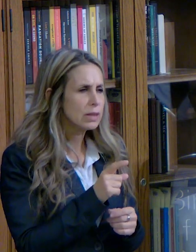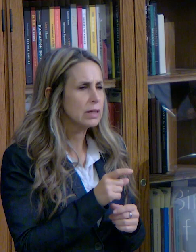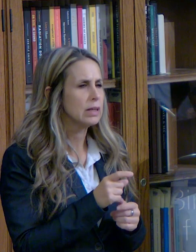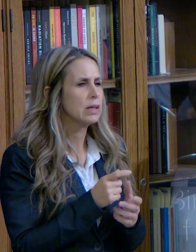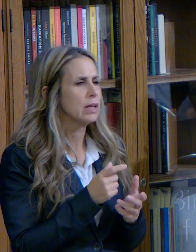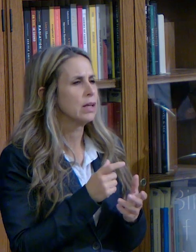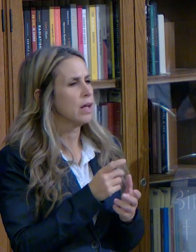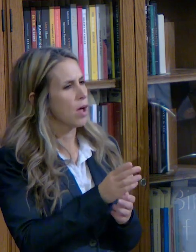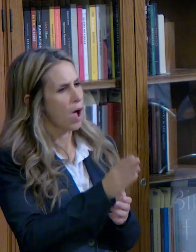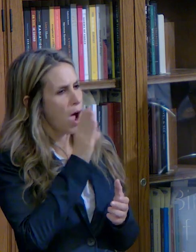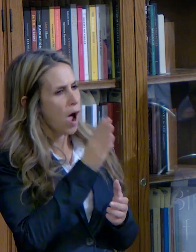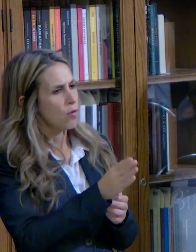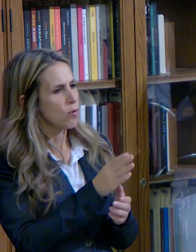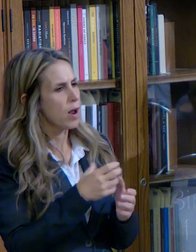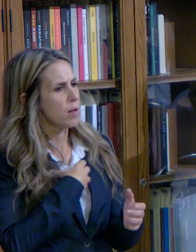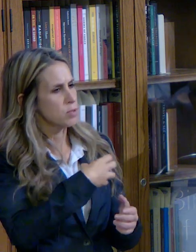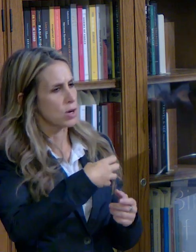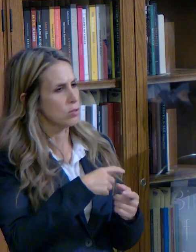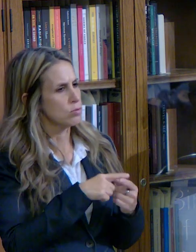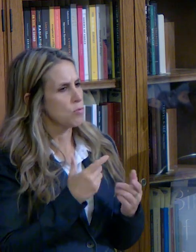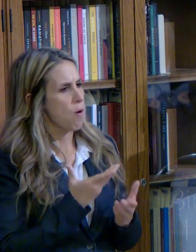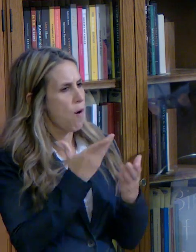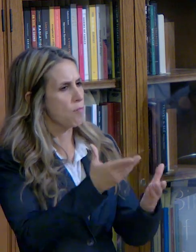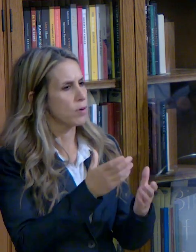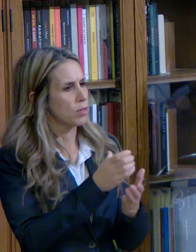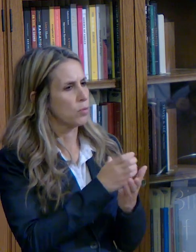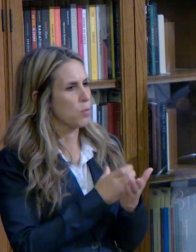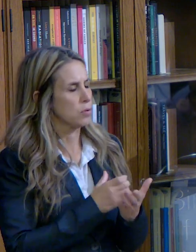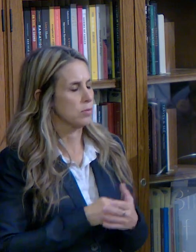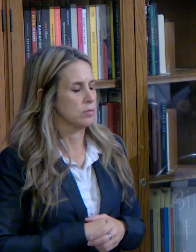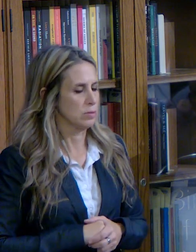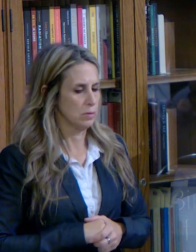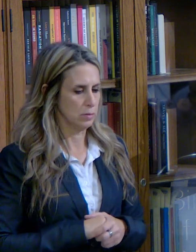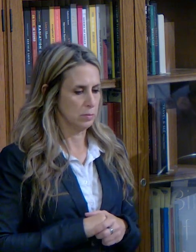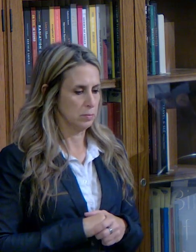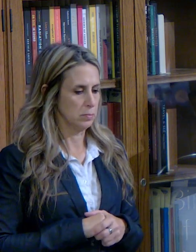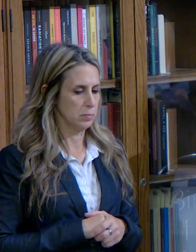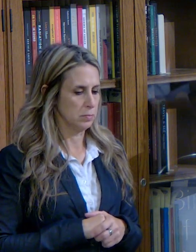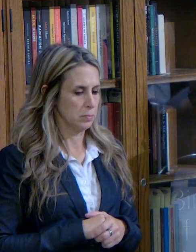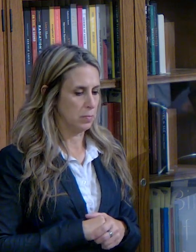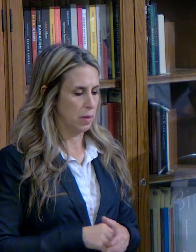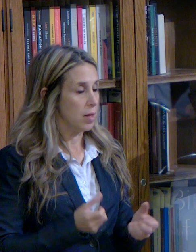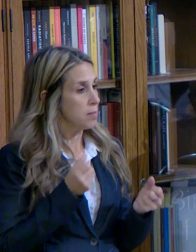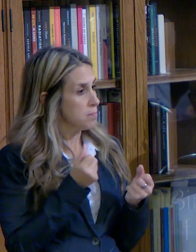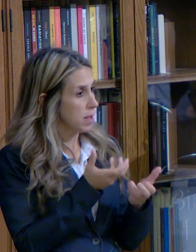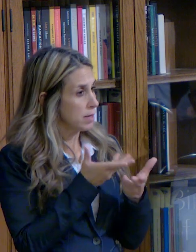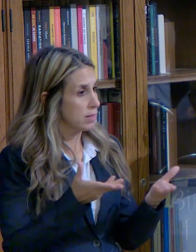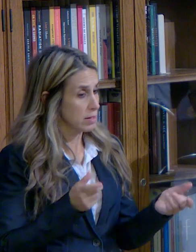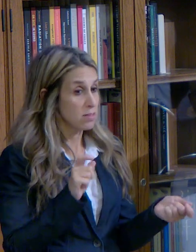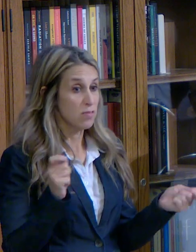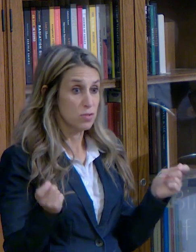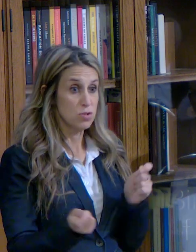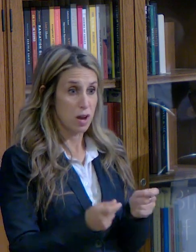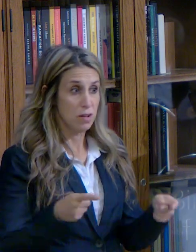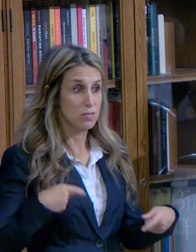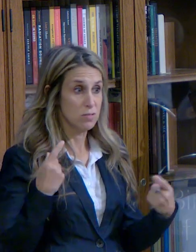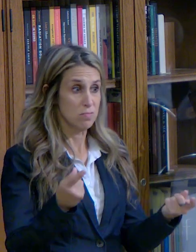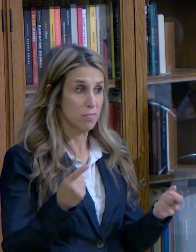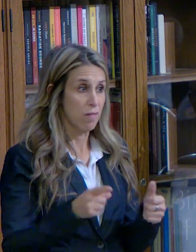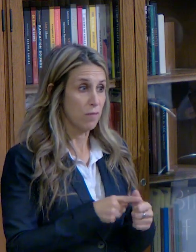an outright objection to offering the courses many things have changed since I first